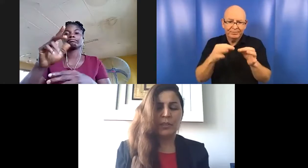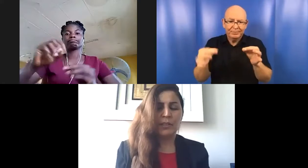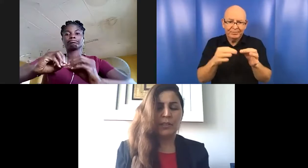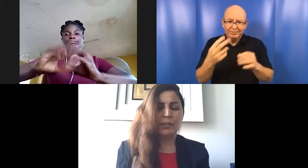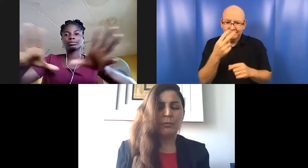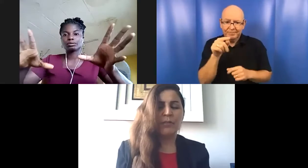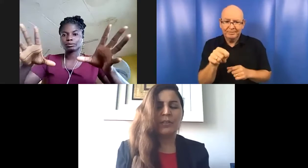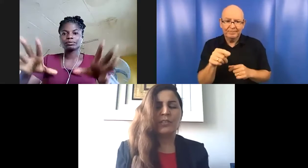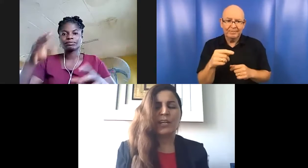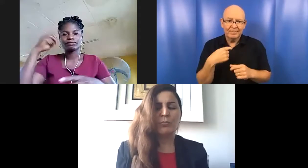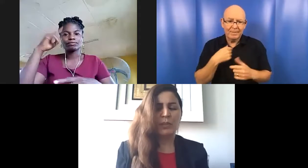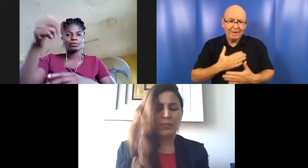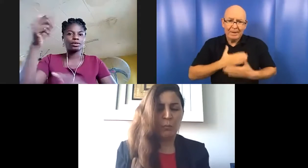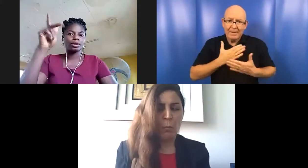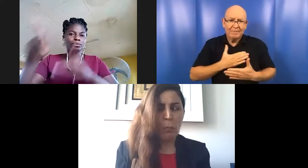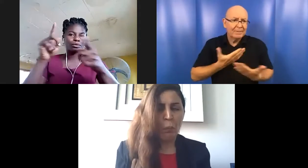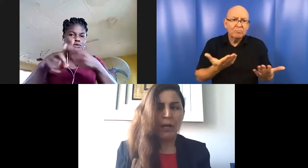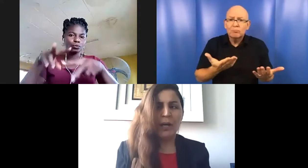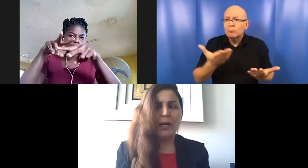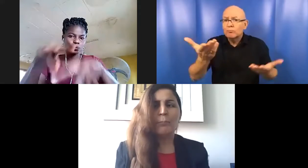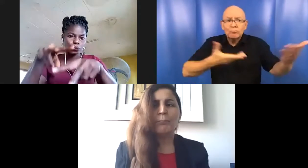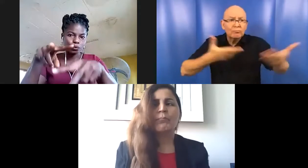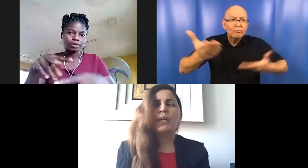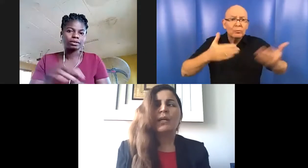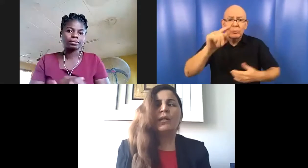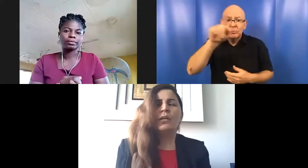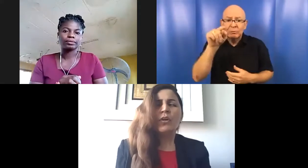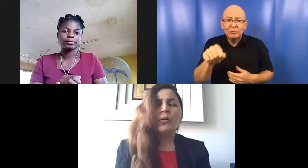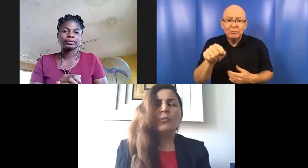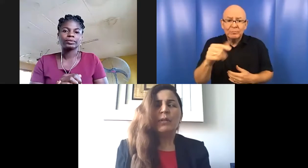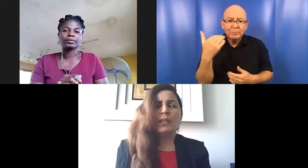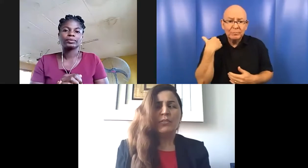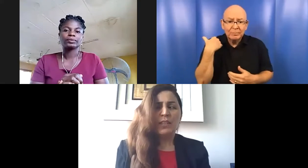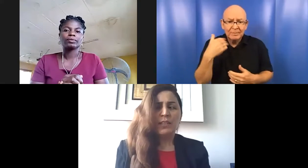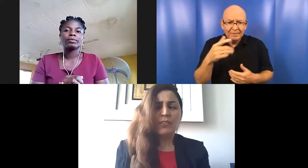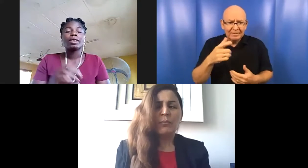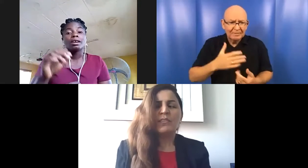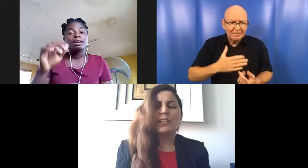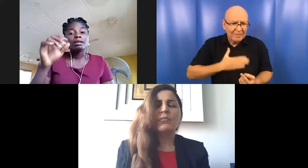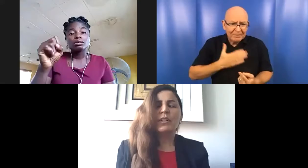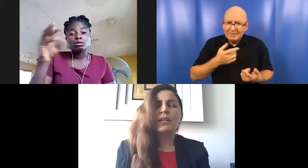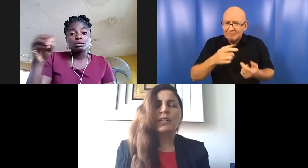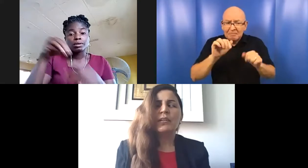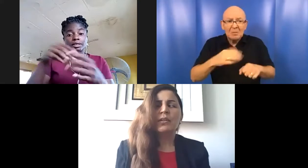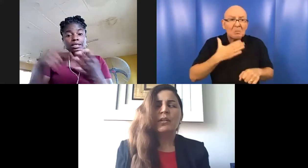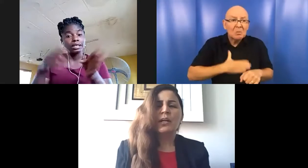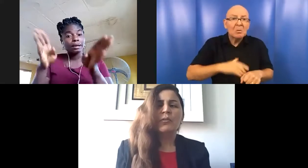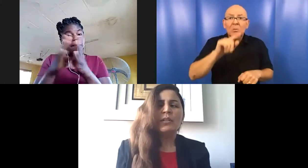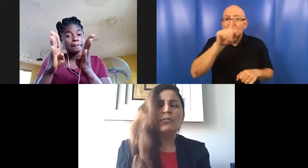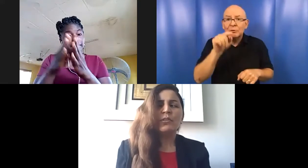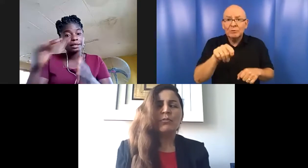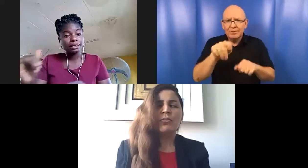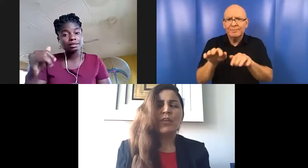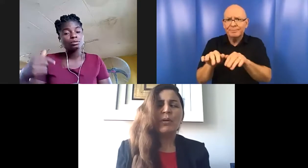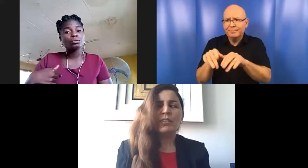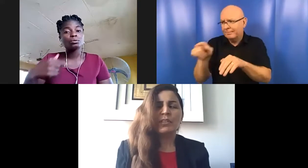your requests in the chat box. So in this meeting, we are going